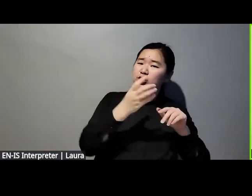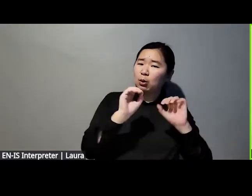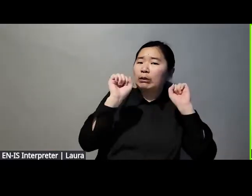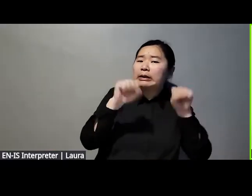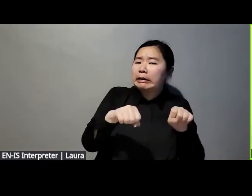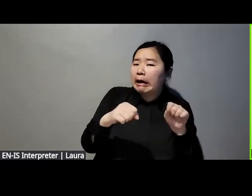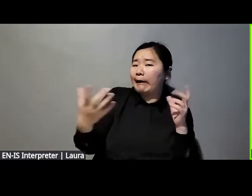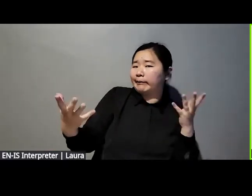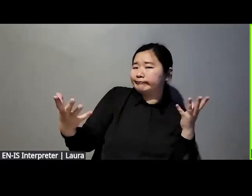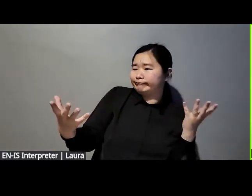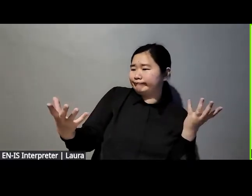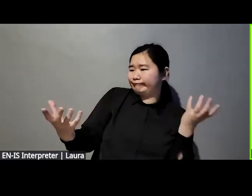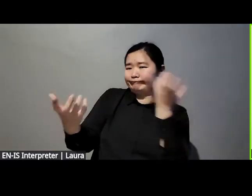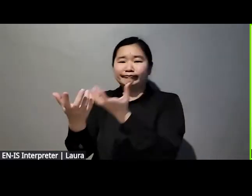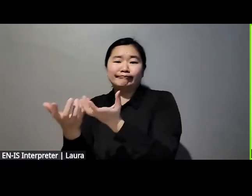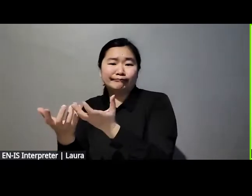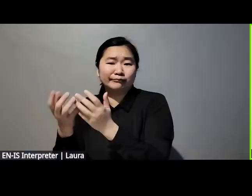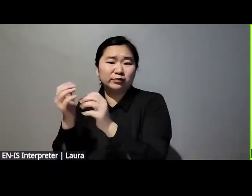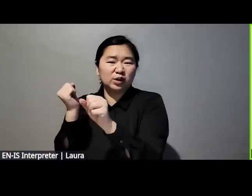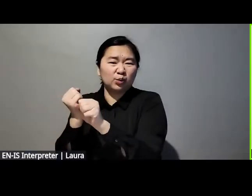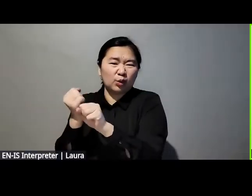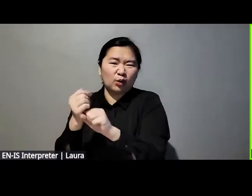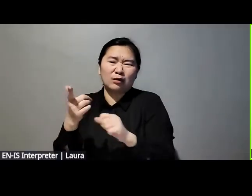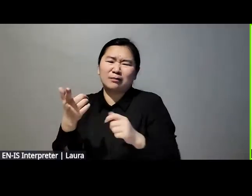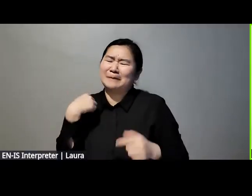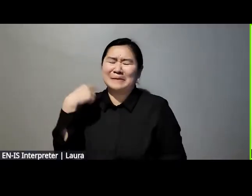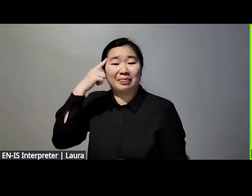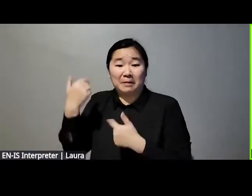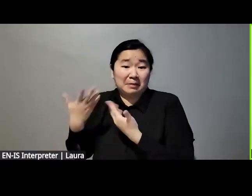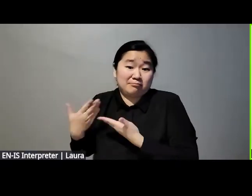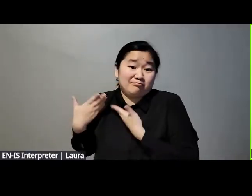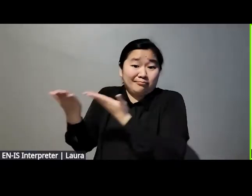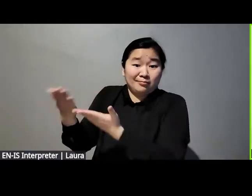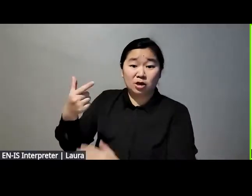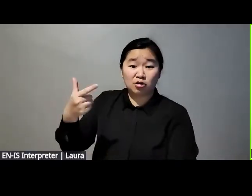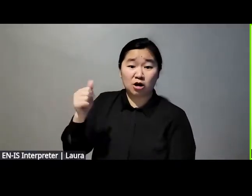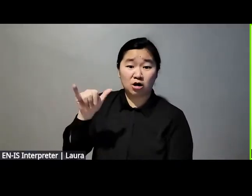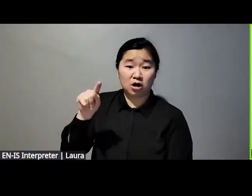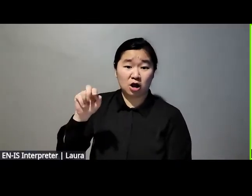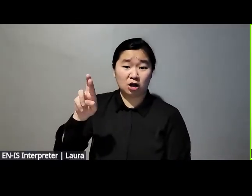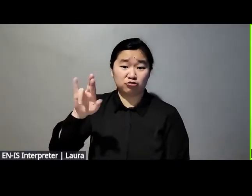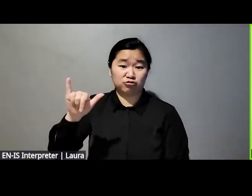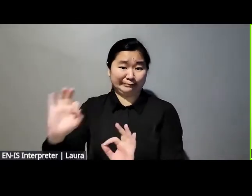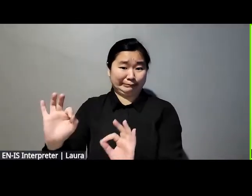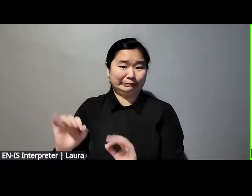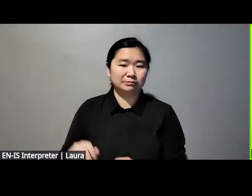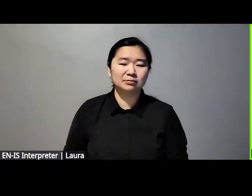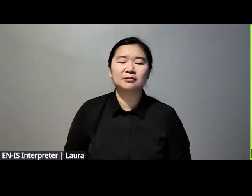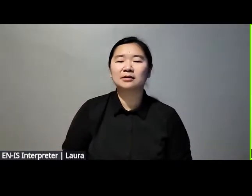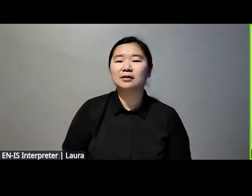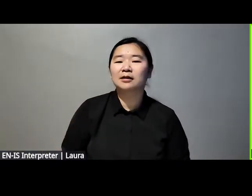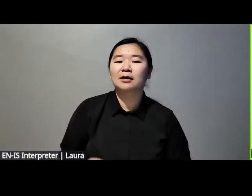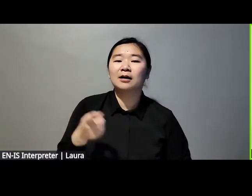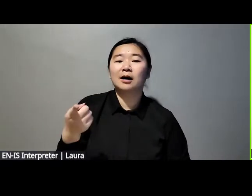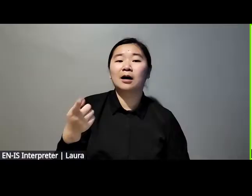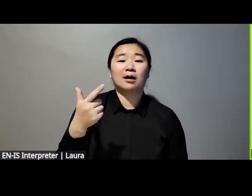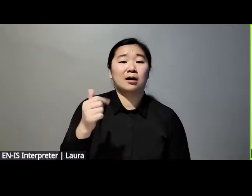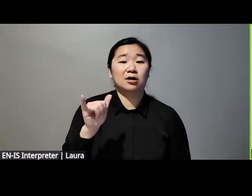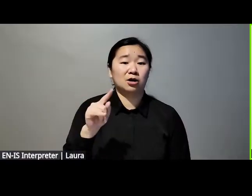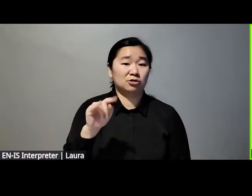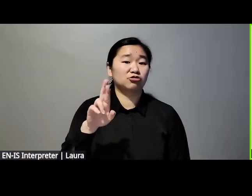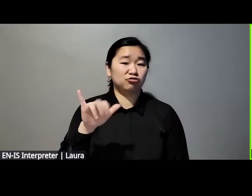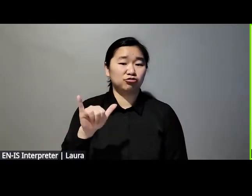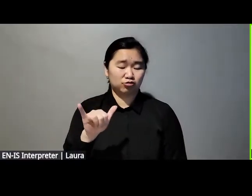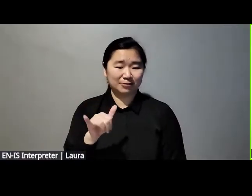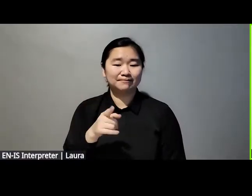is the aspects of building programs that will ensure that OPDs are